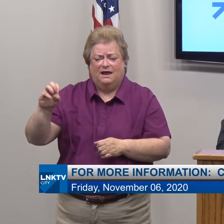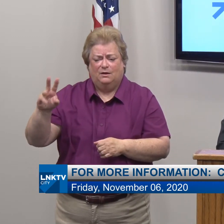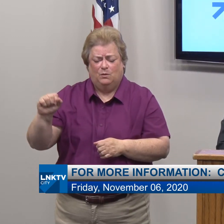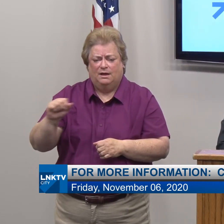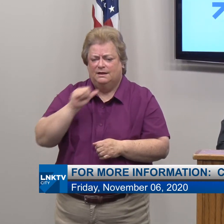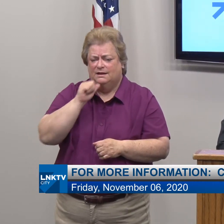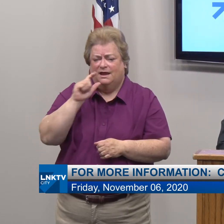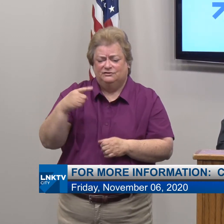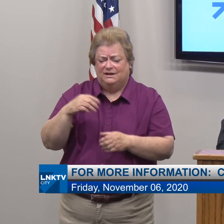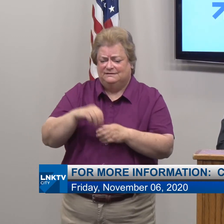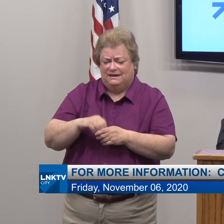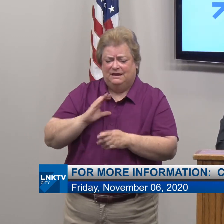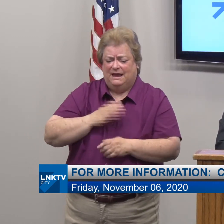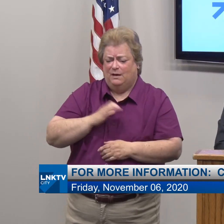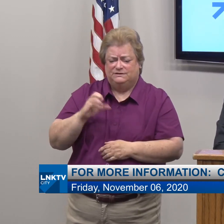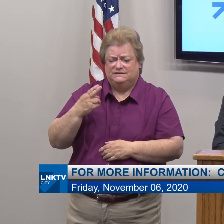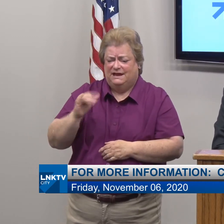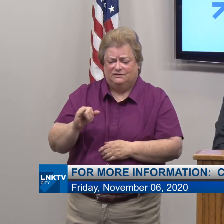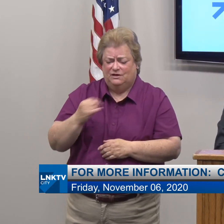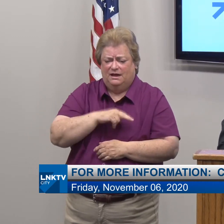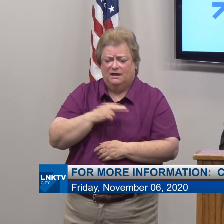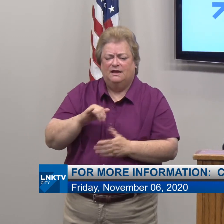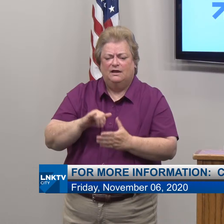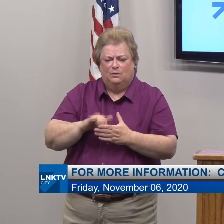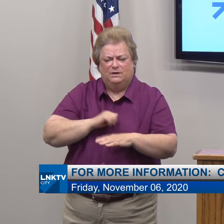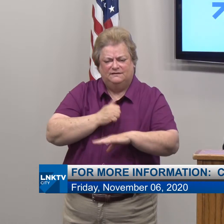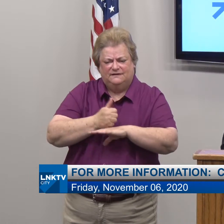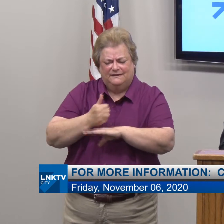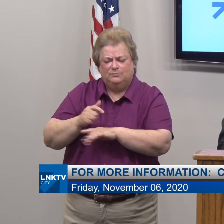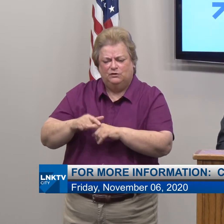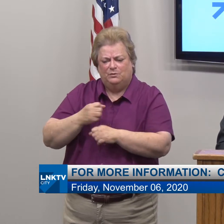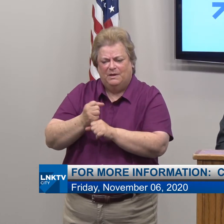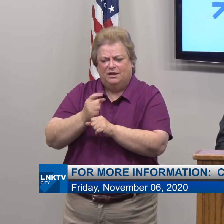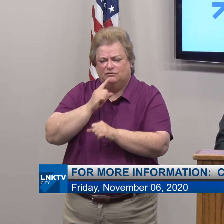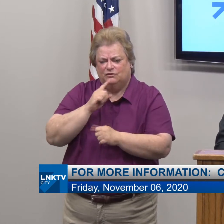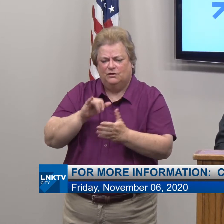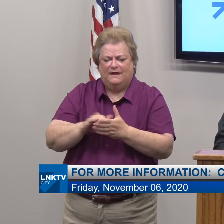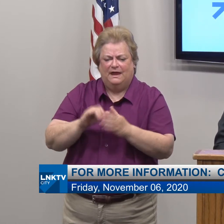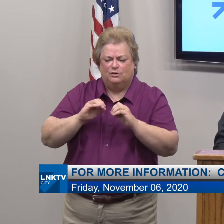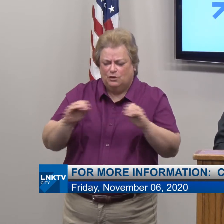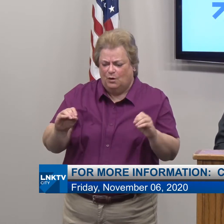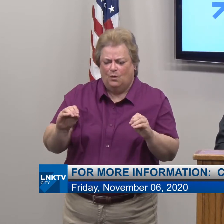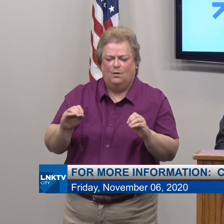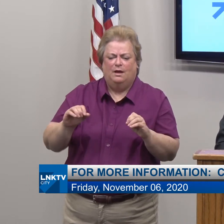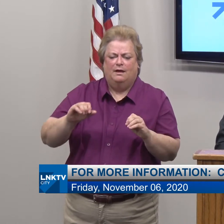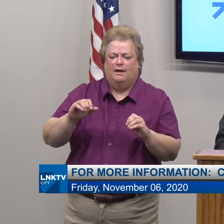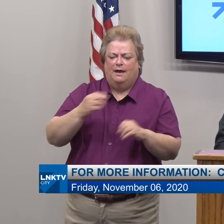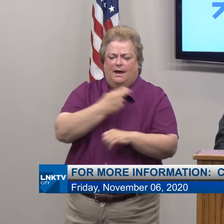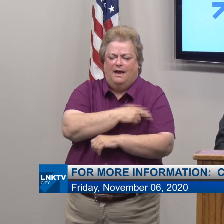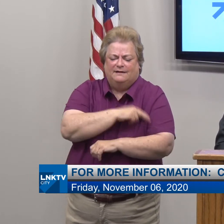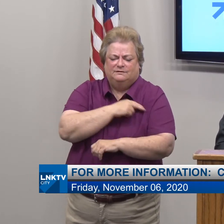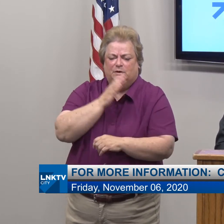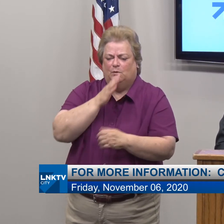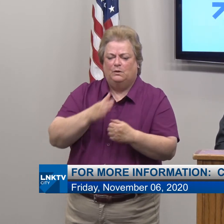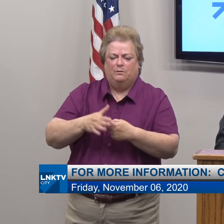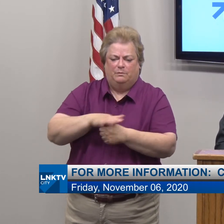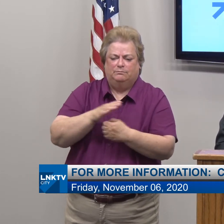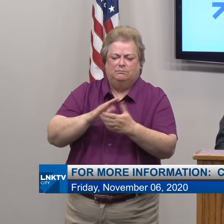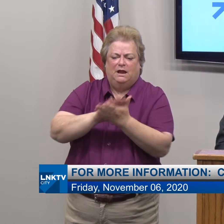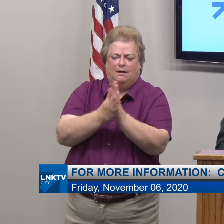Health hospitals. This was set up to open up beds and ensure that no single hospital in our state becomes